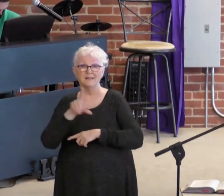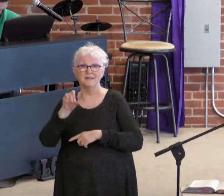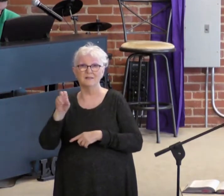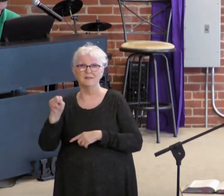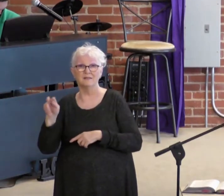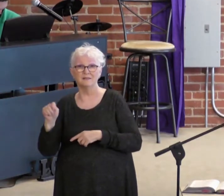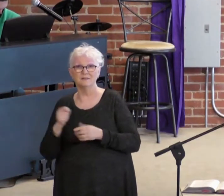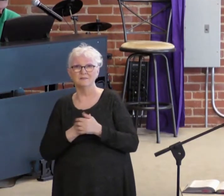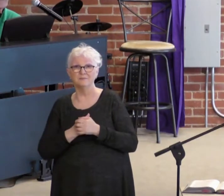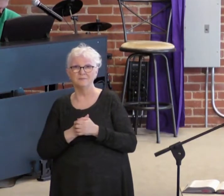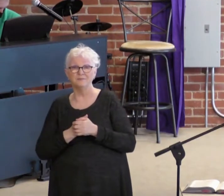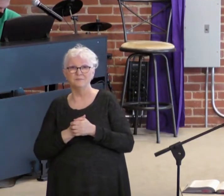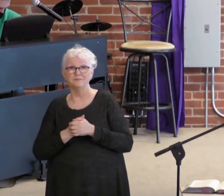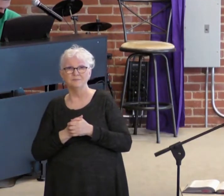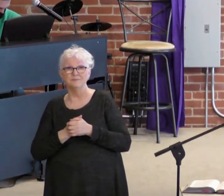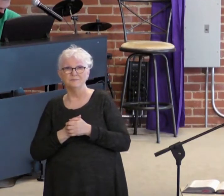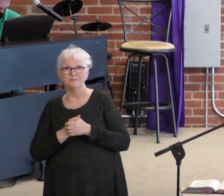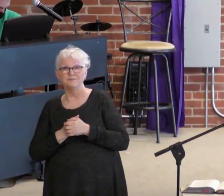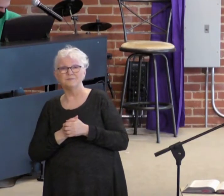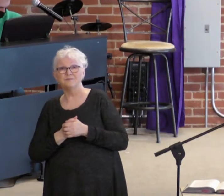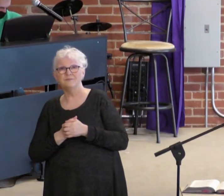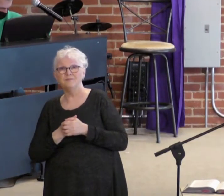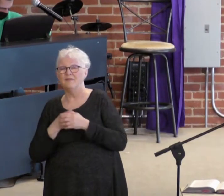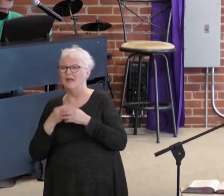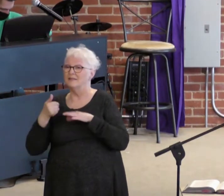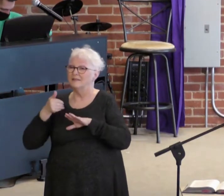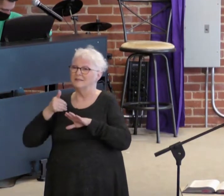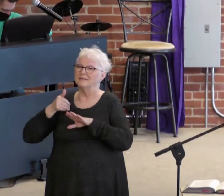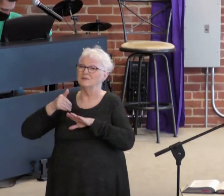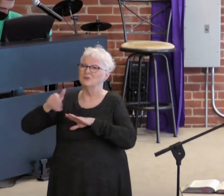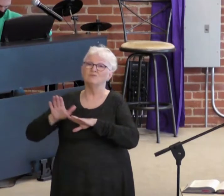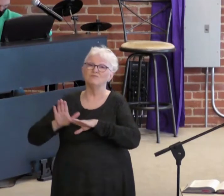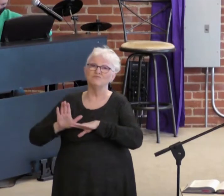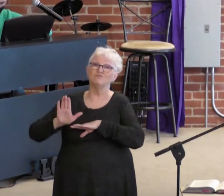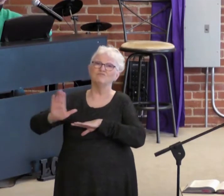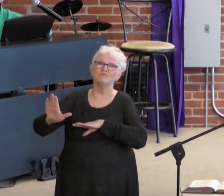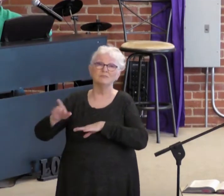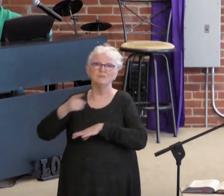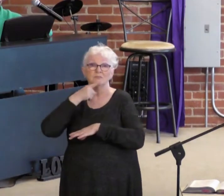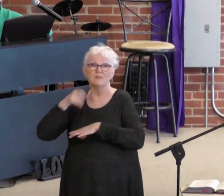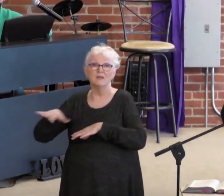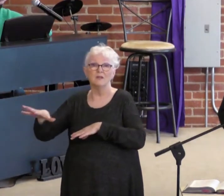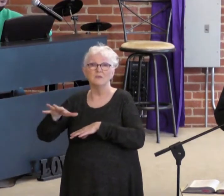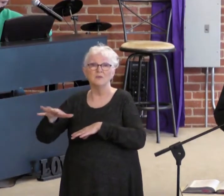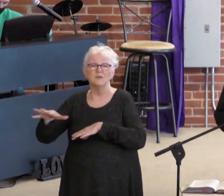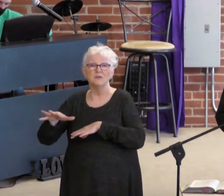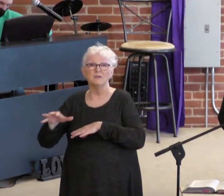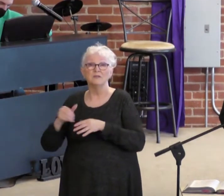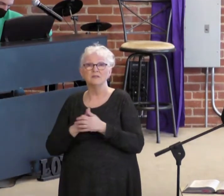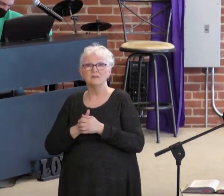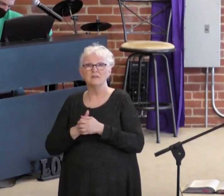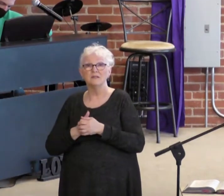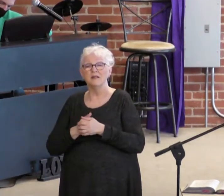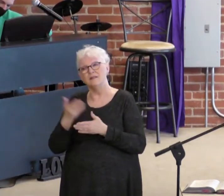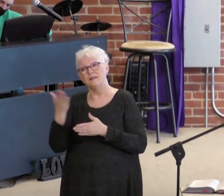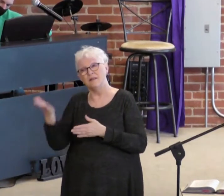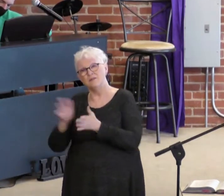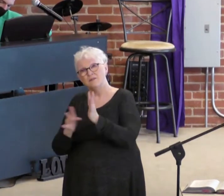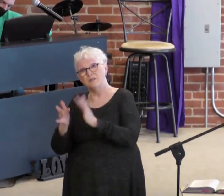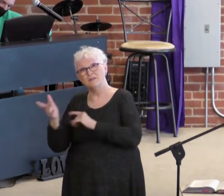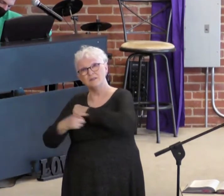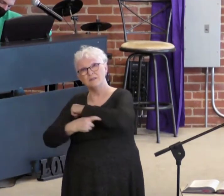or driven by the Spirit into the wilderness. Remember that? And there he was tempted in every